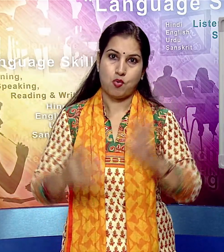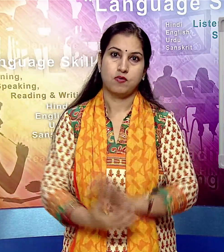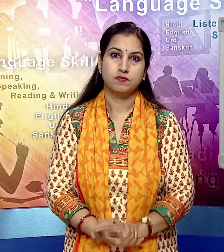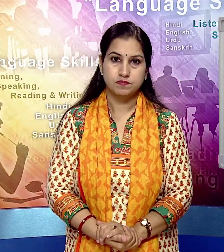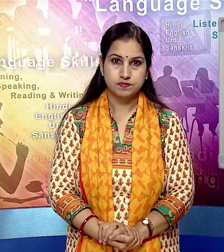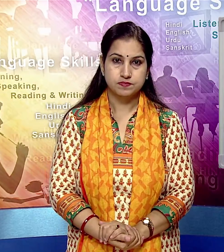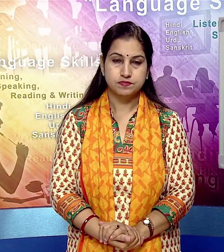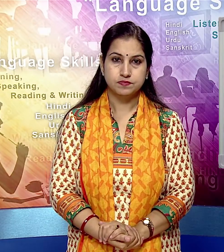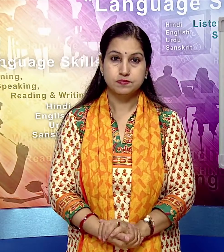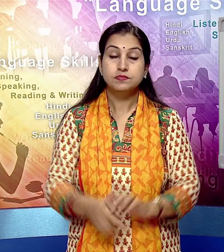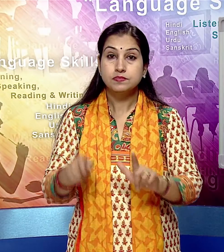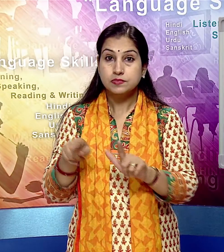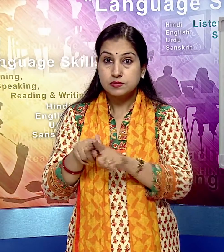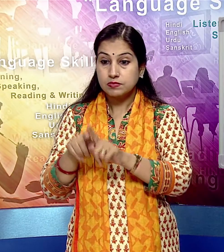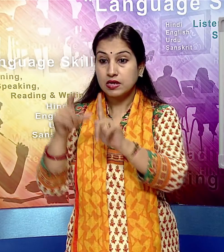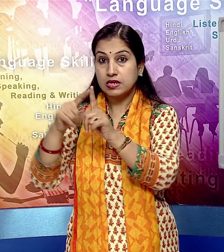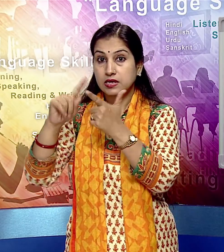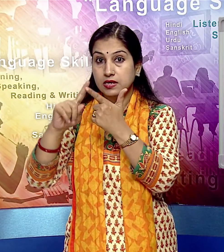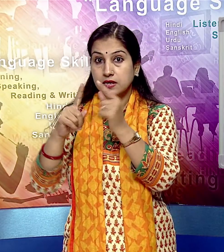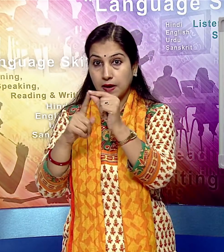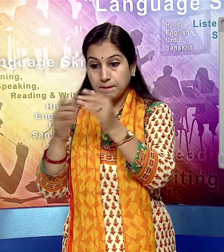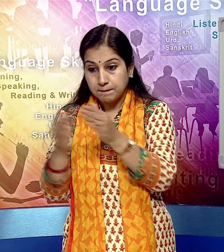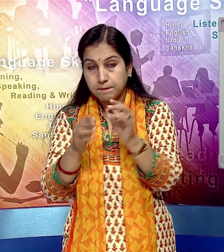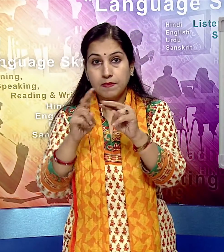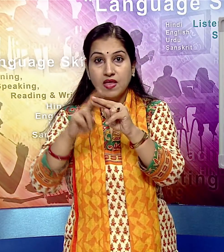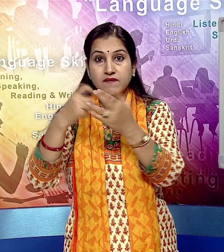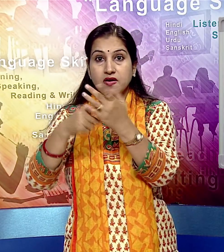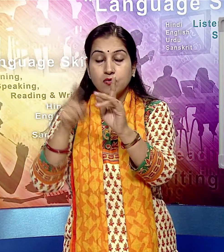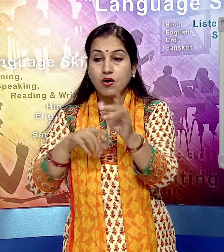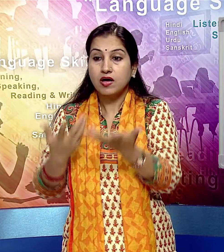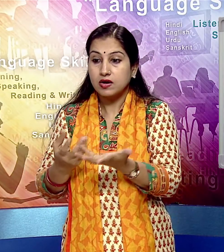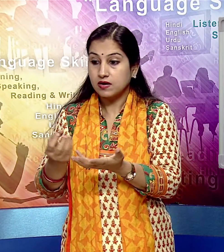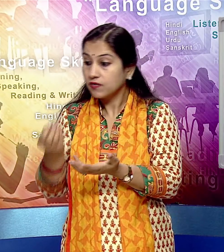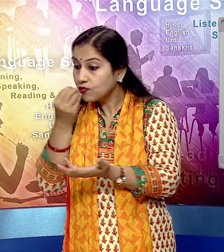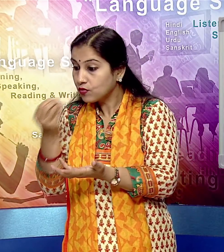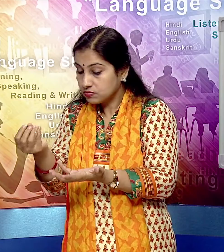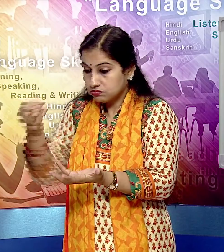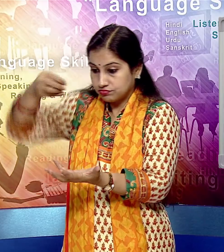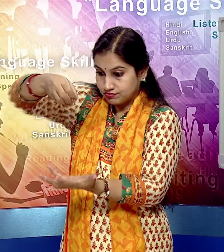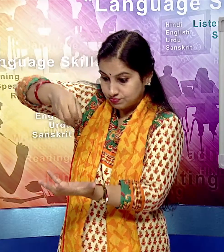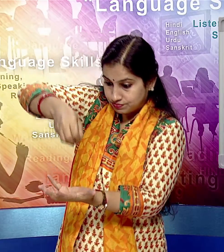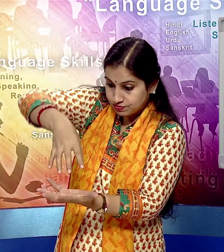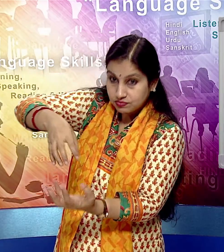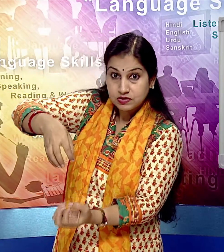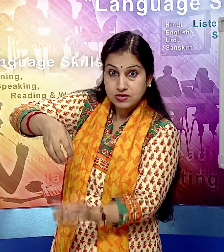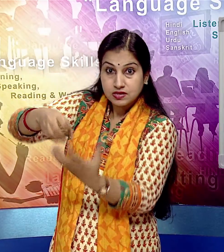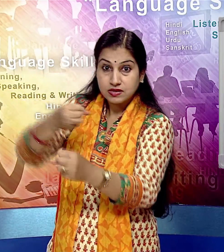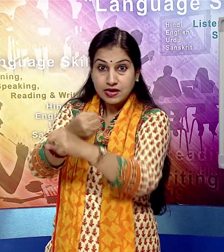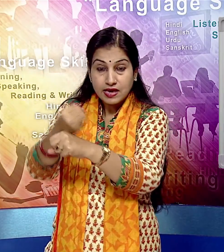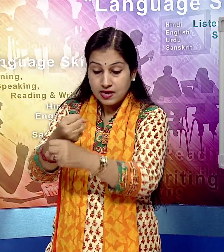And the deep frying is carried out by dropping food in a well-heated ghee or oil